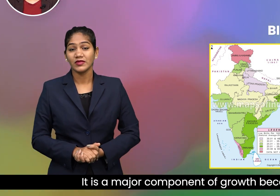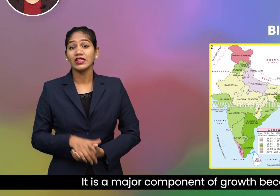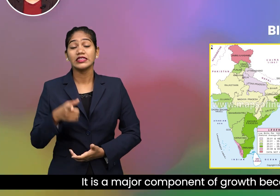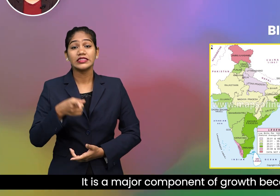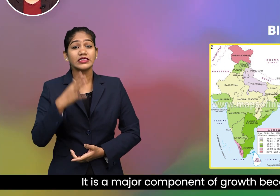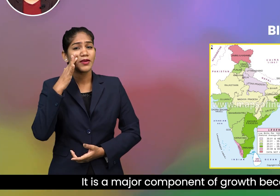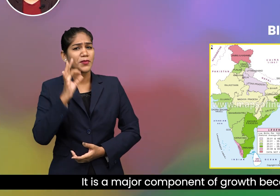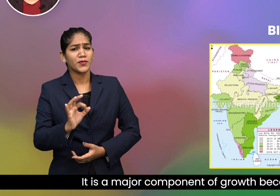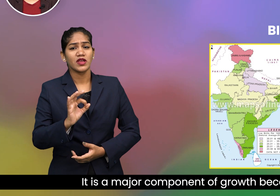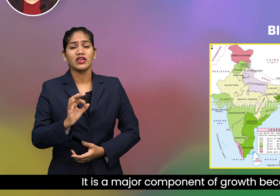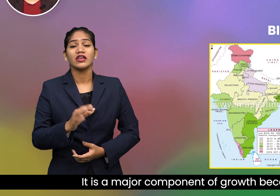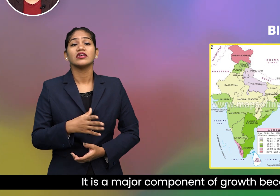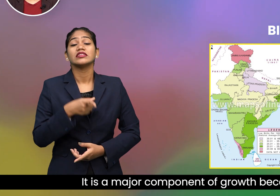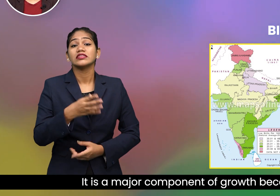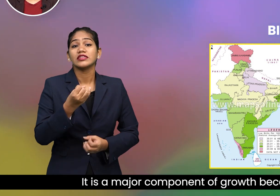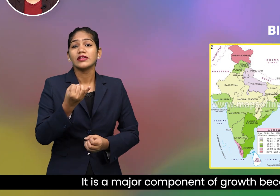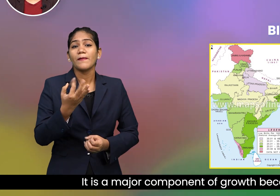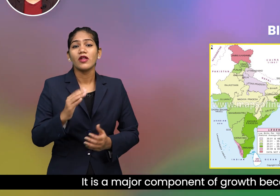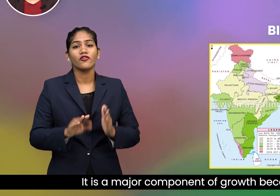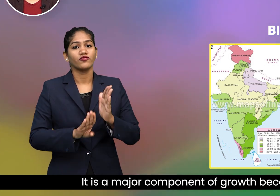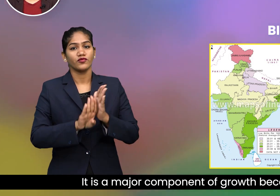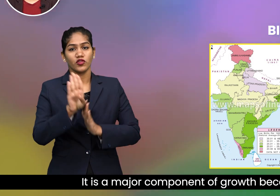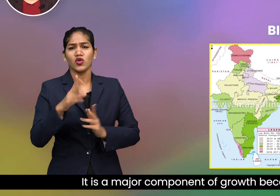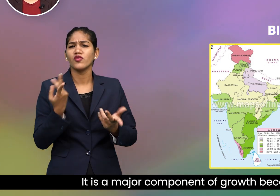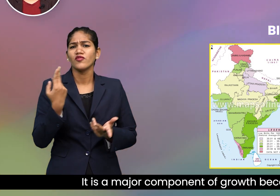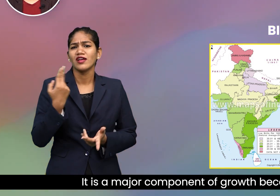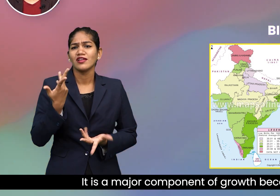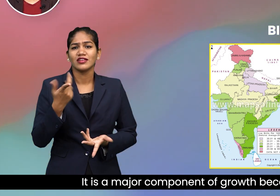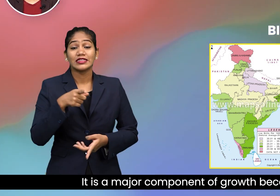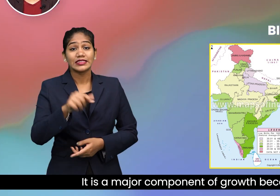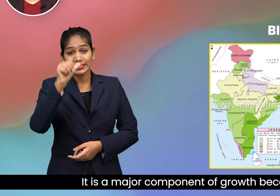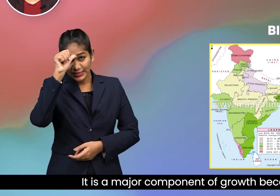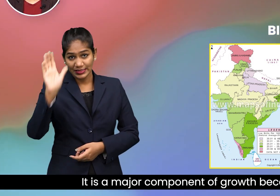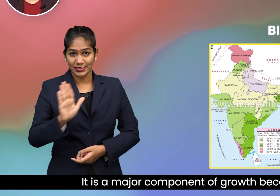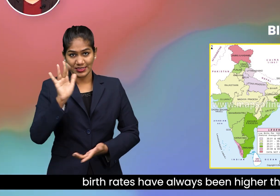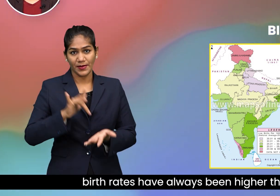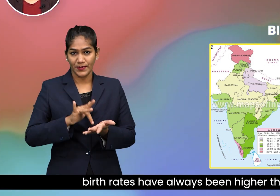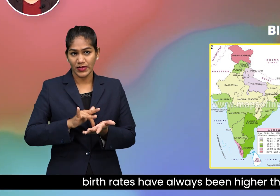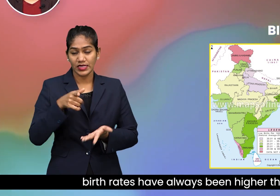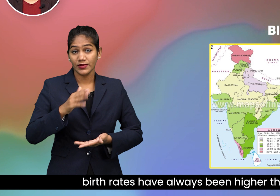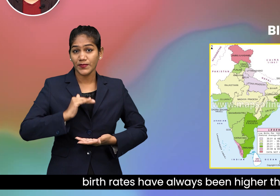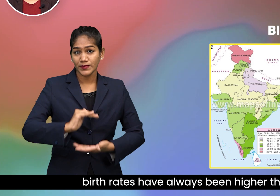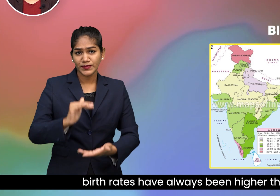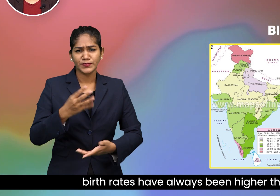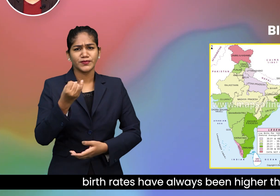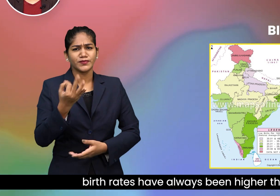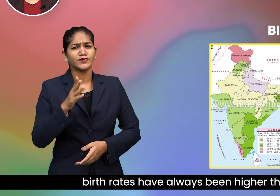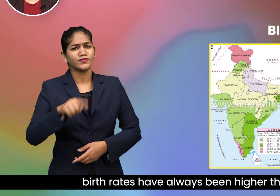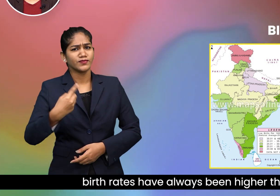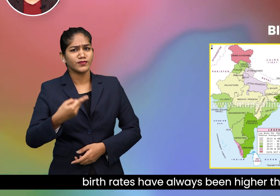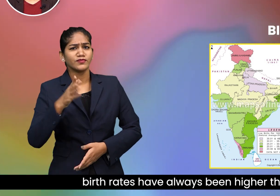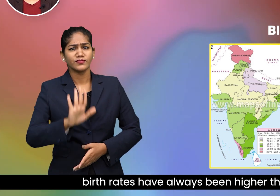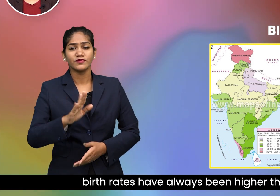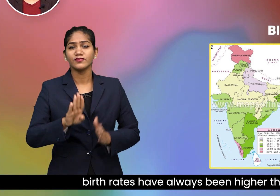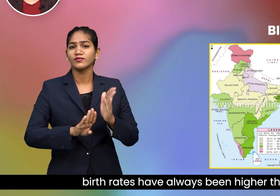It is a major component of growth because in India, birth rates have always